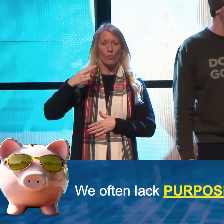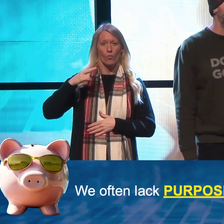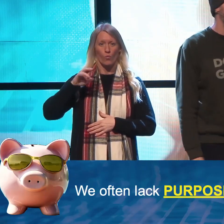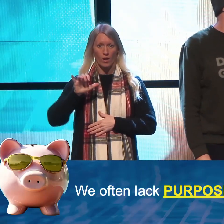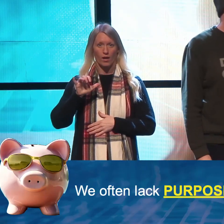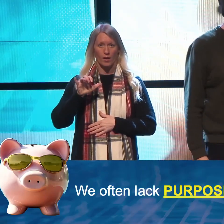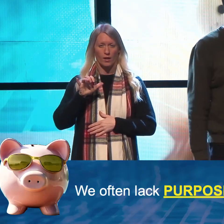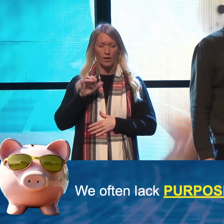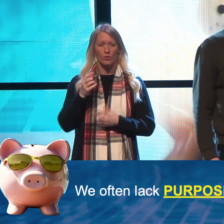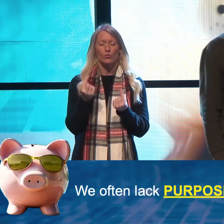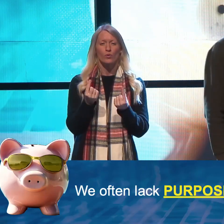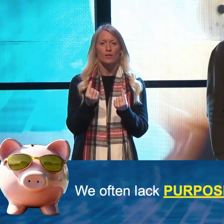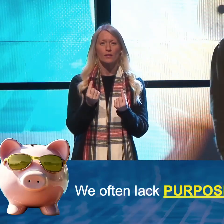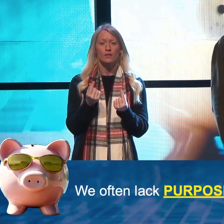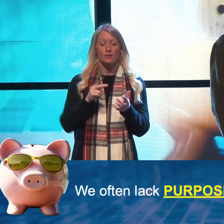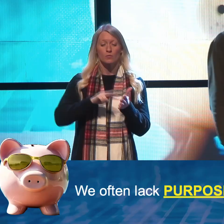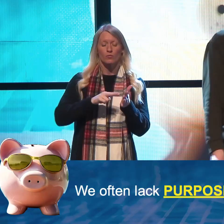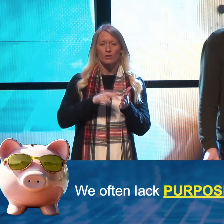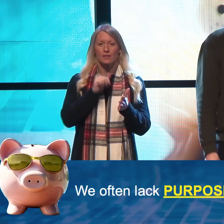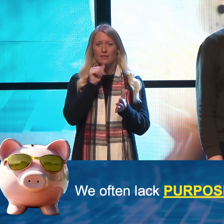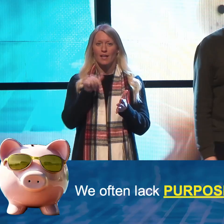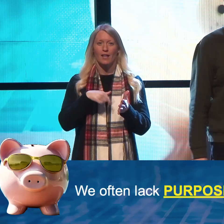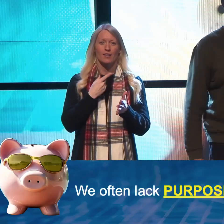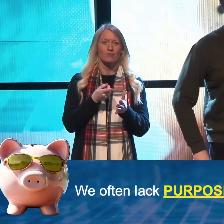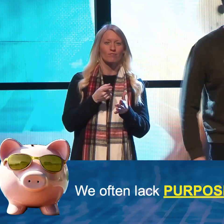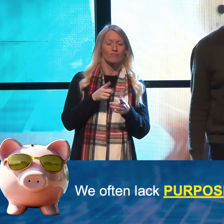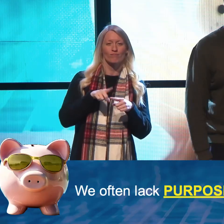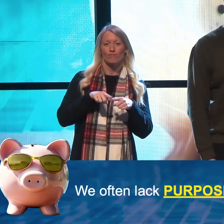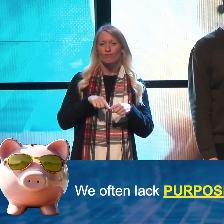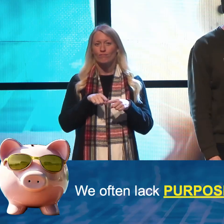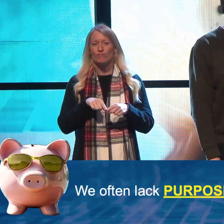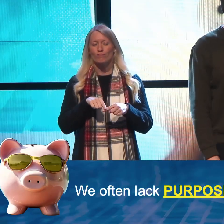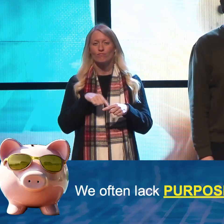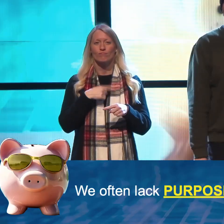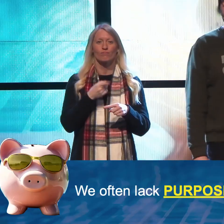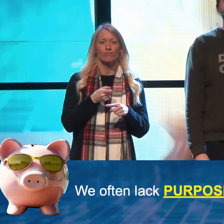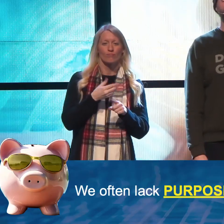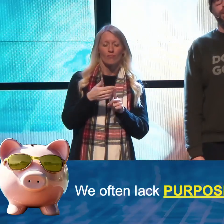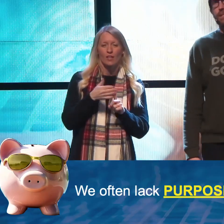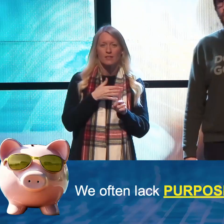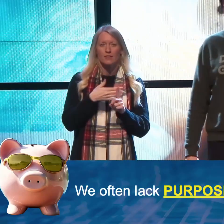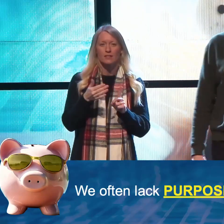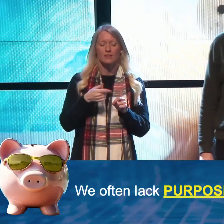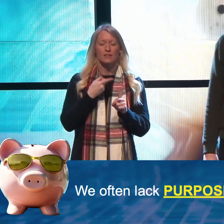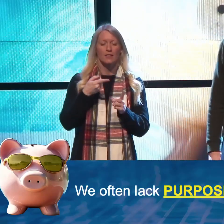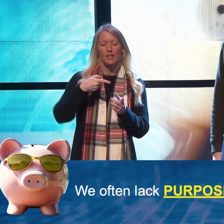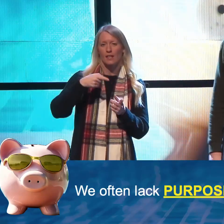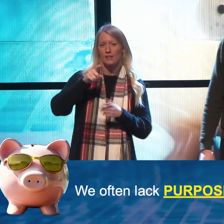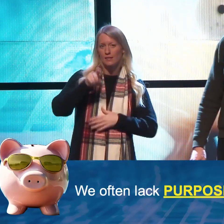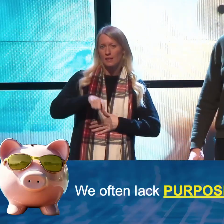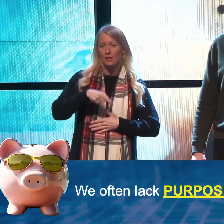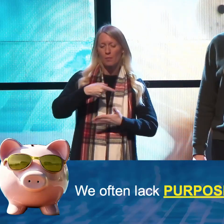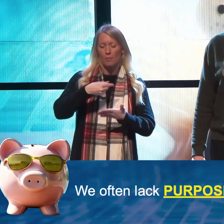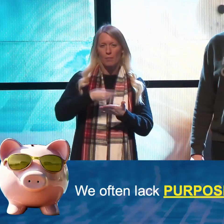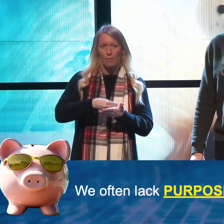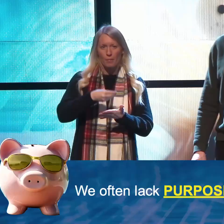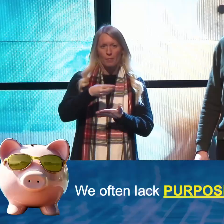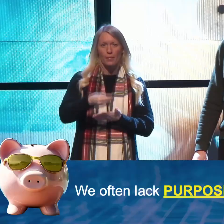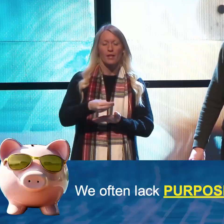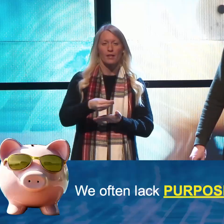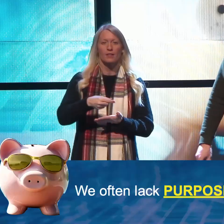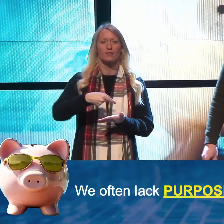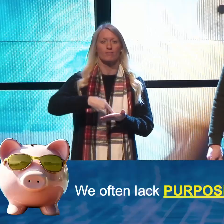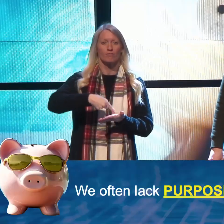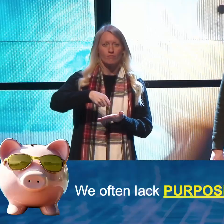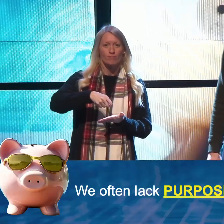that we have is just not very convincing. It's, I just need to pay the bills, right? That's the purpose, right? It's, I did it again. Like we